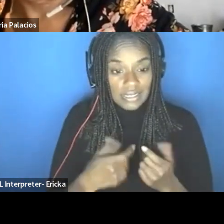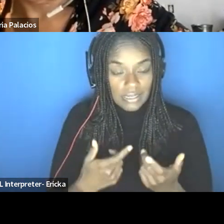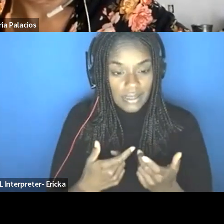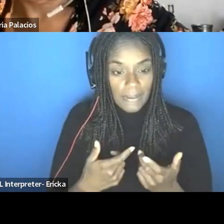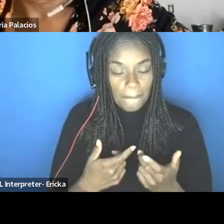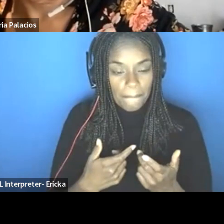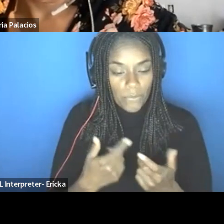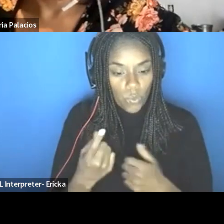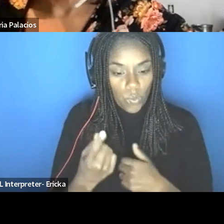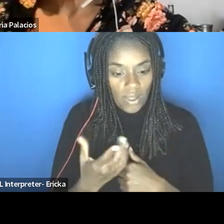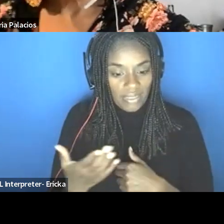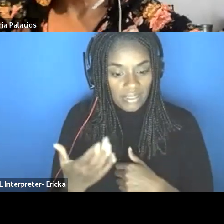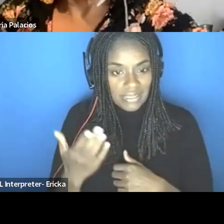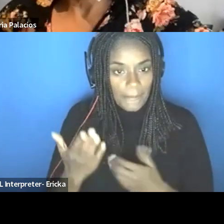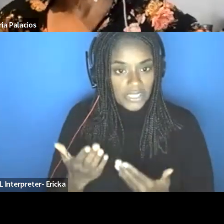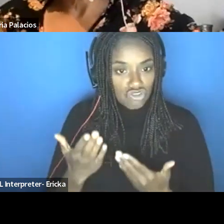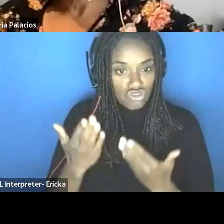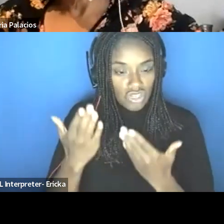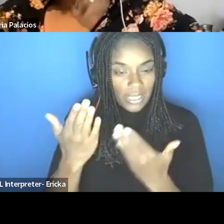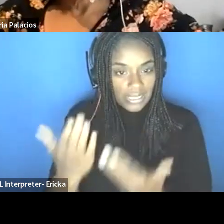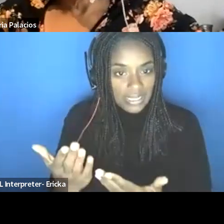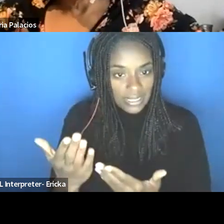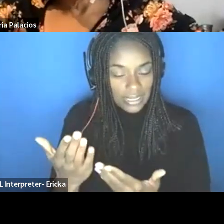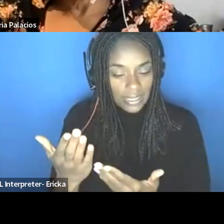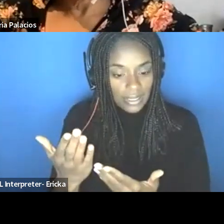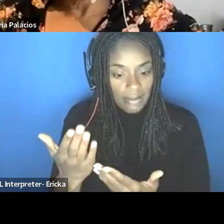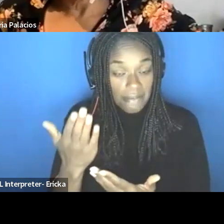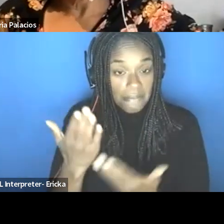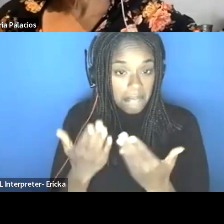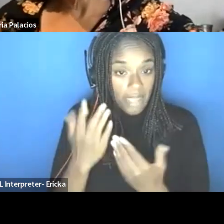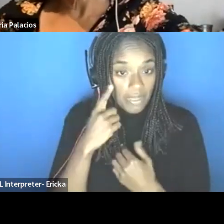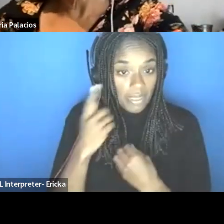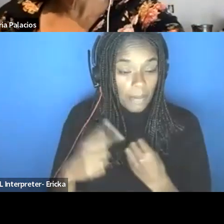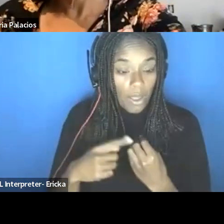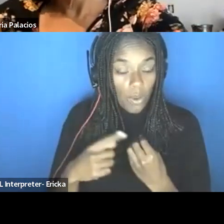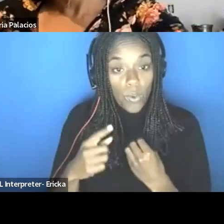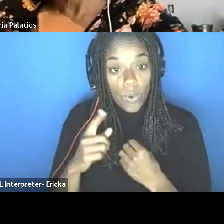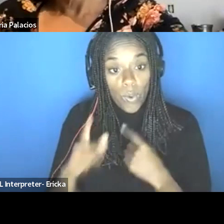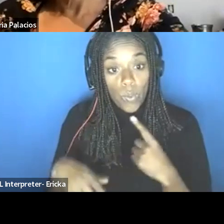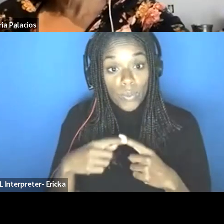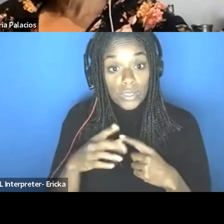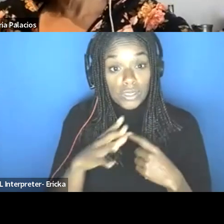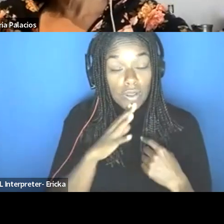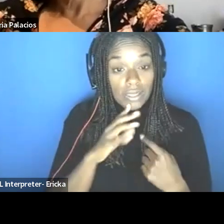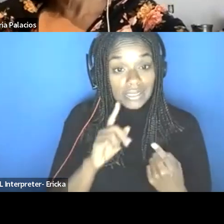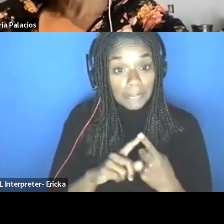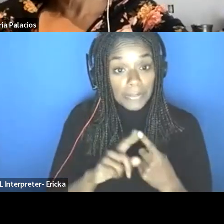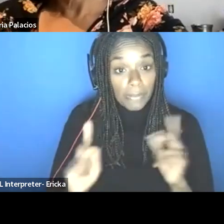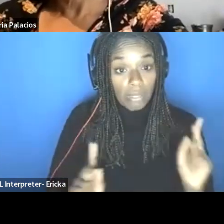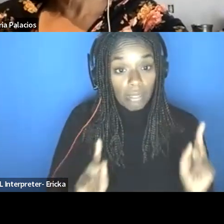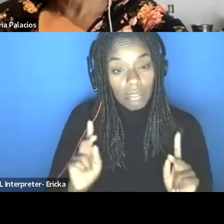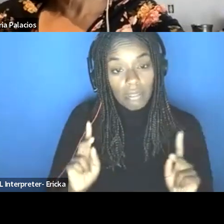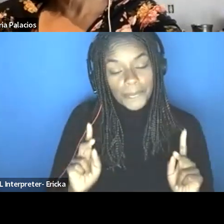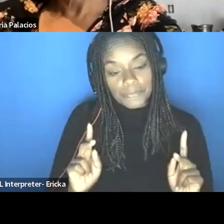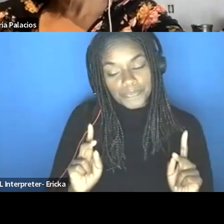And one of the things that I'm suggesting, and may you want to consider, is that when we are talking to people,